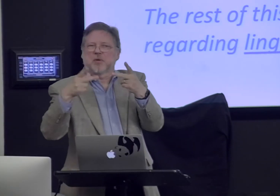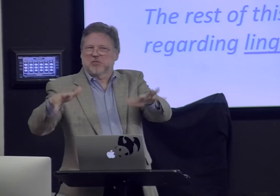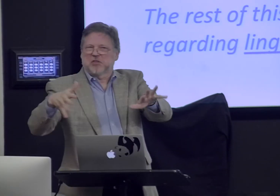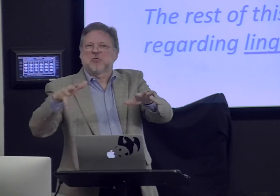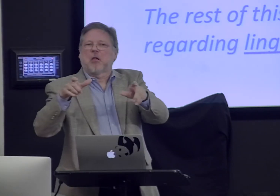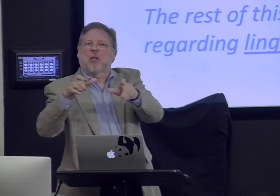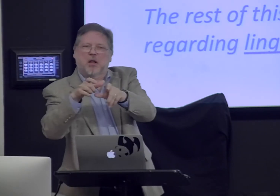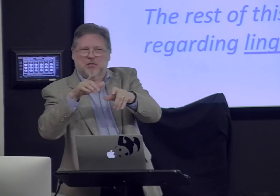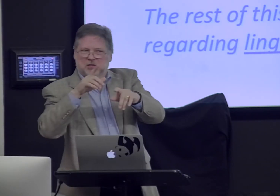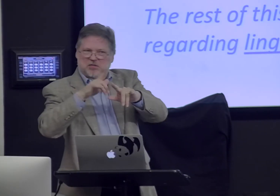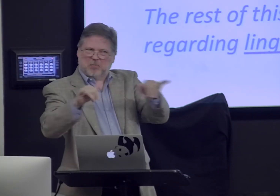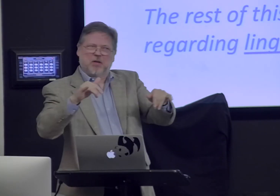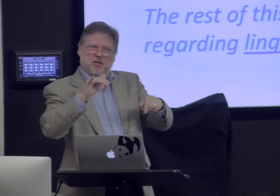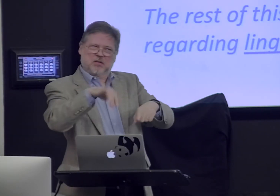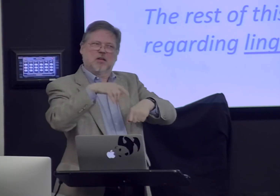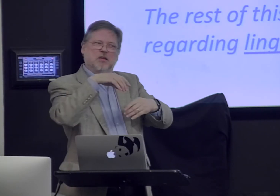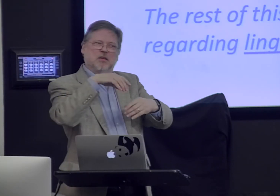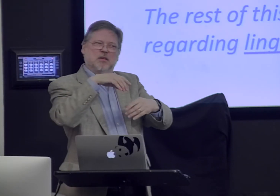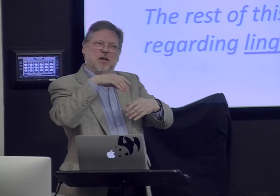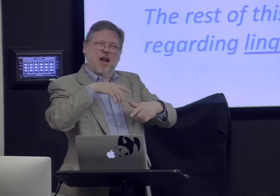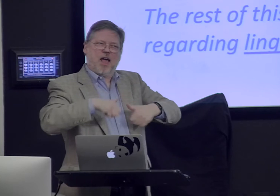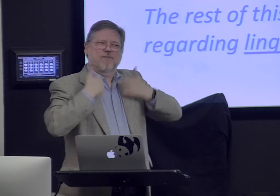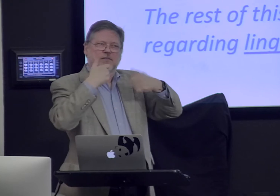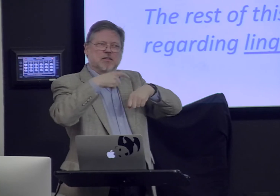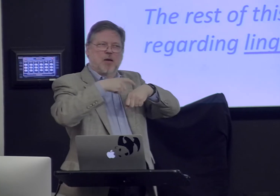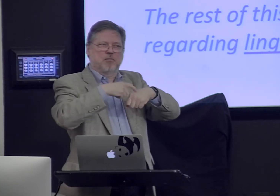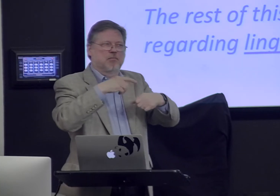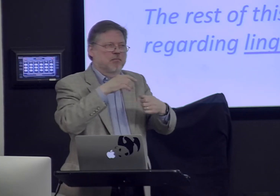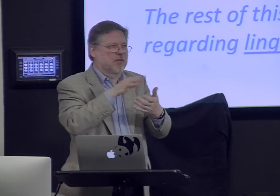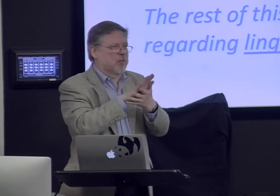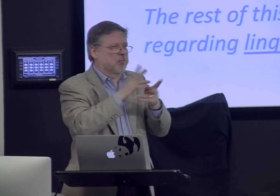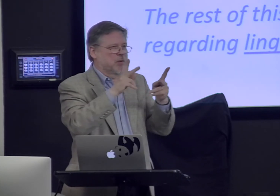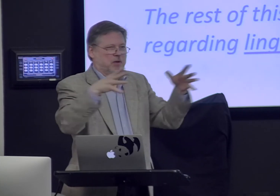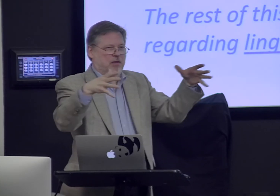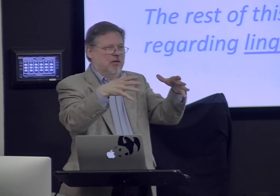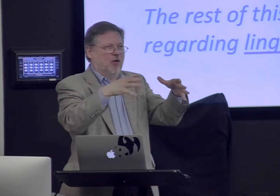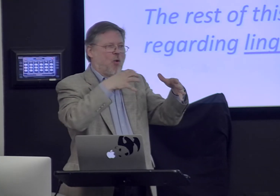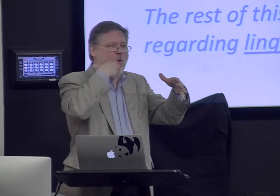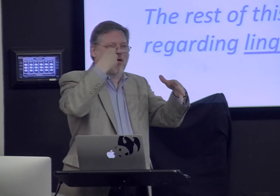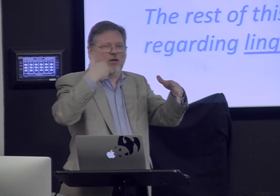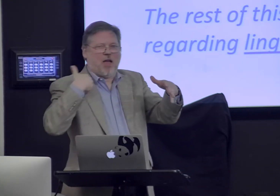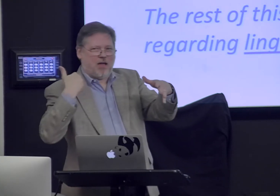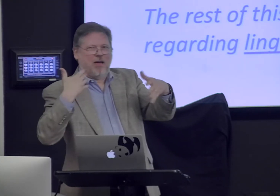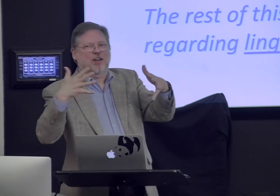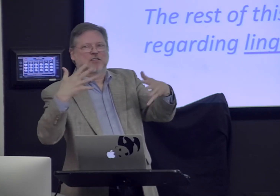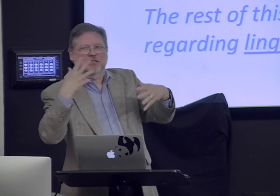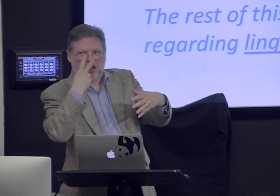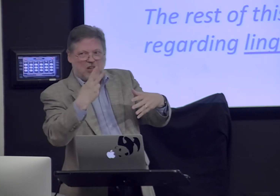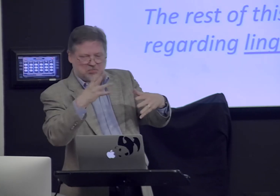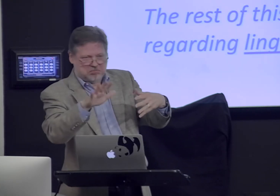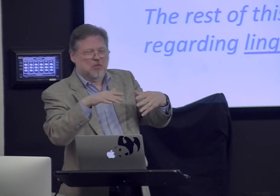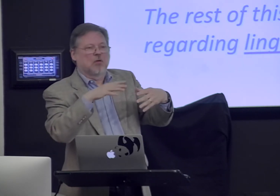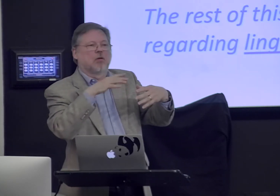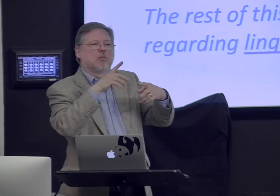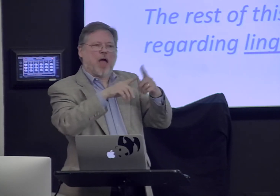Again, we see patterned sequencing in how signs were formed. We also